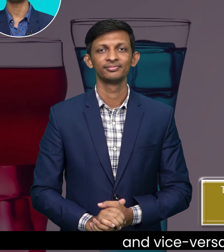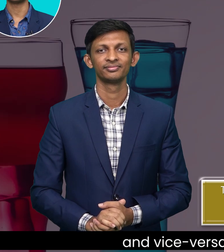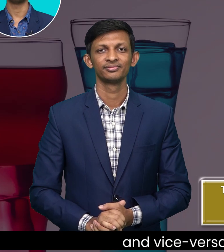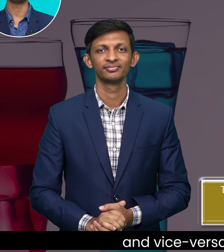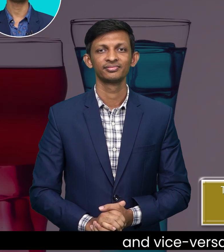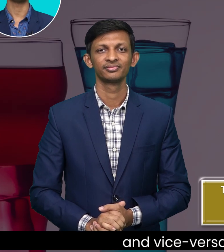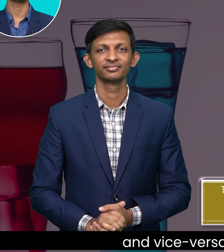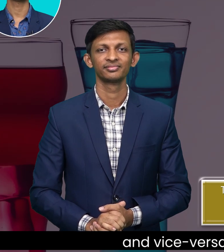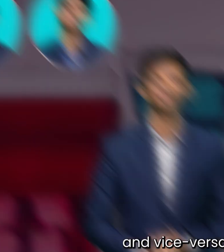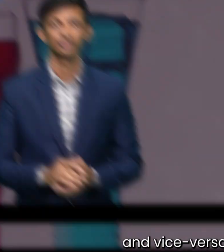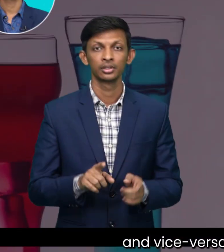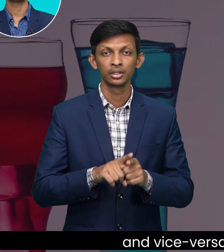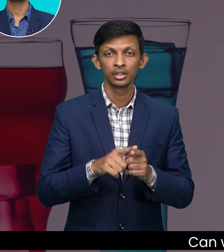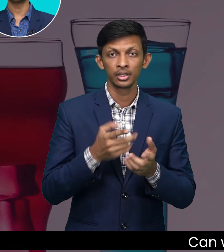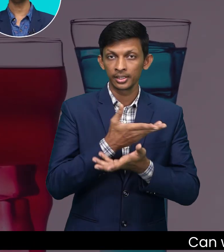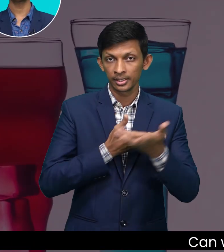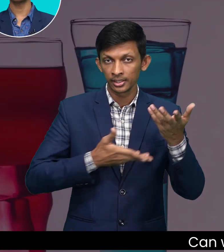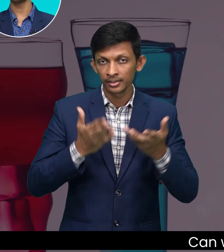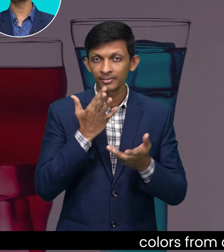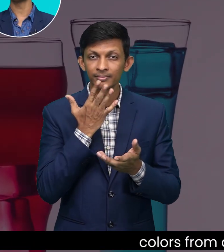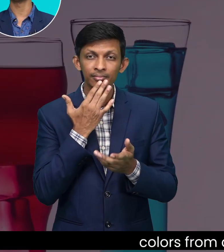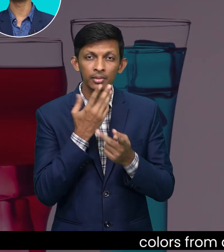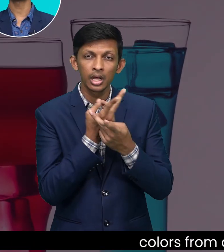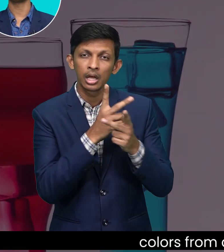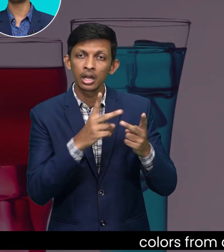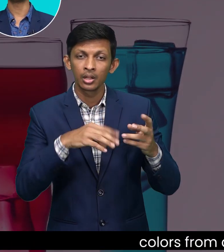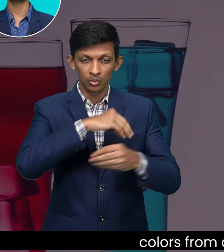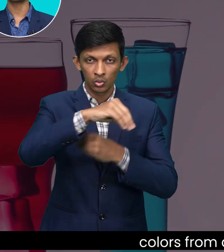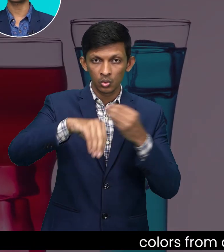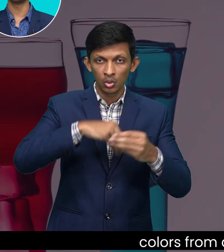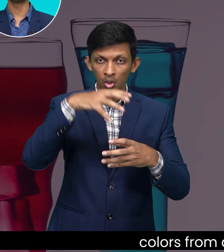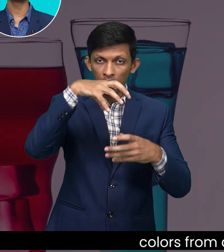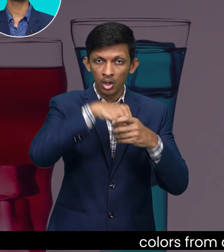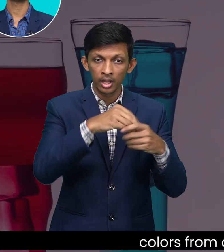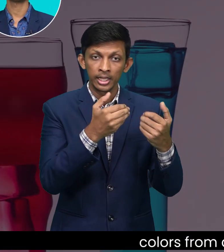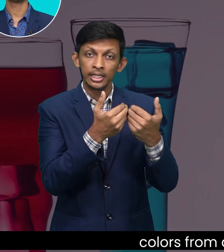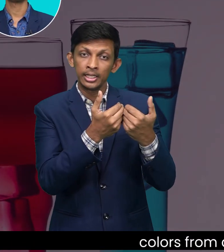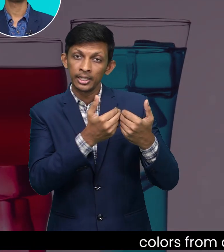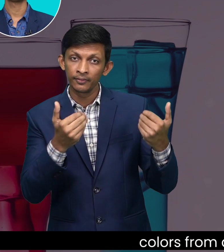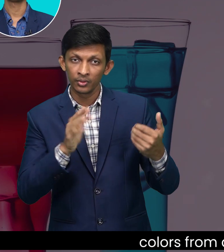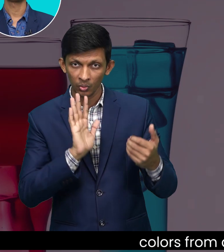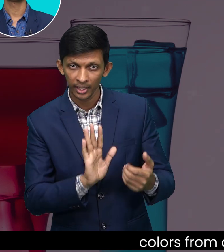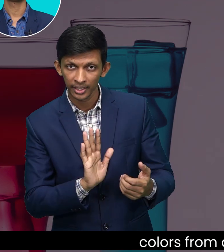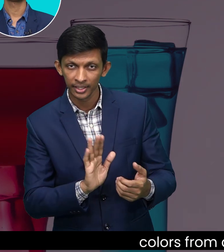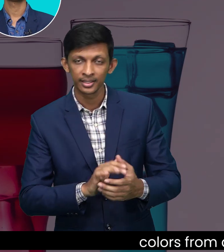is called sublimation. Can we separate colors from a mixture of colors?